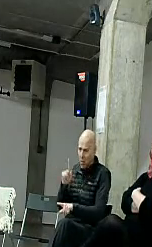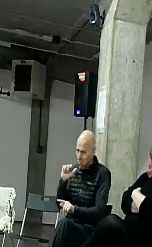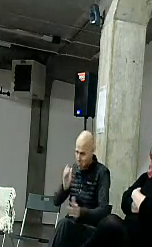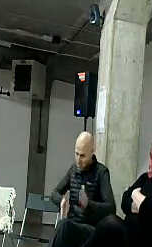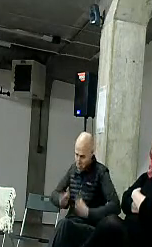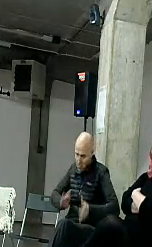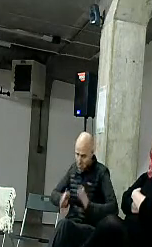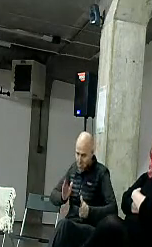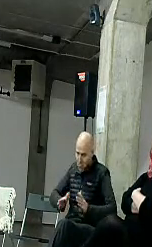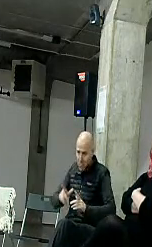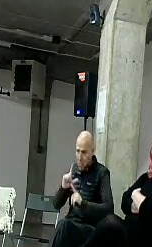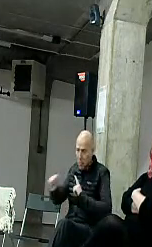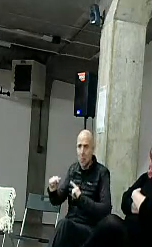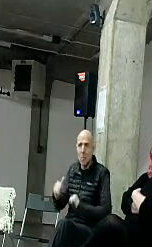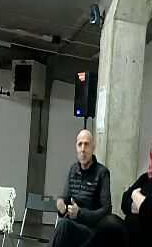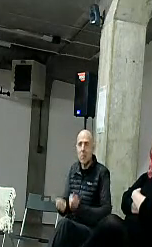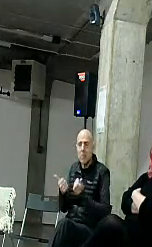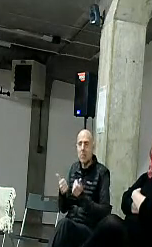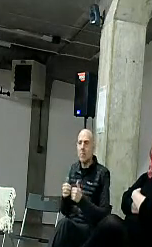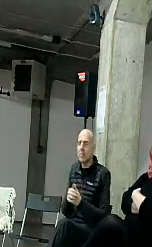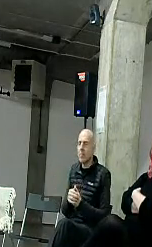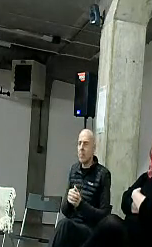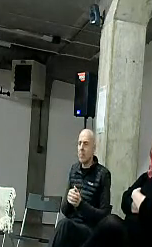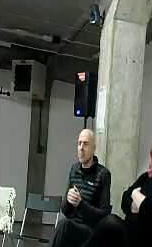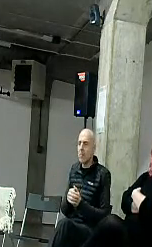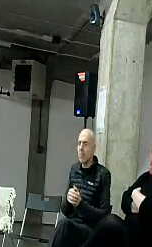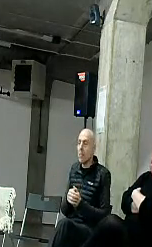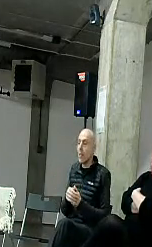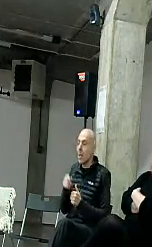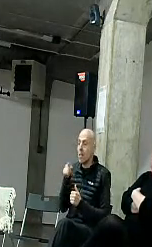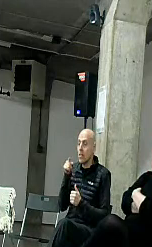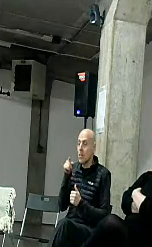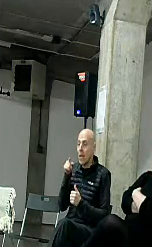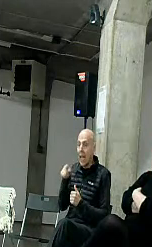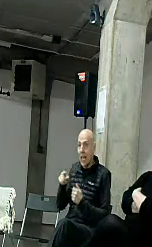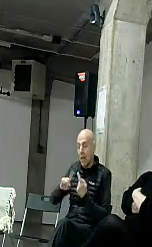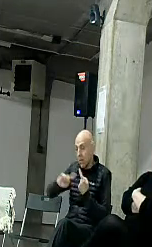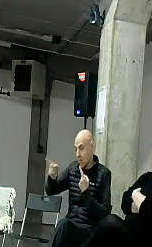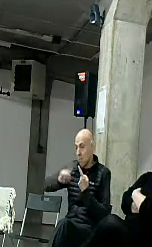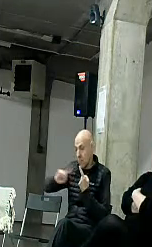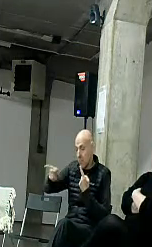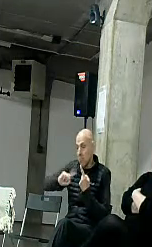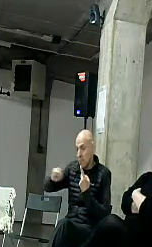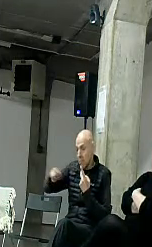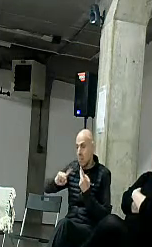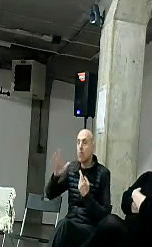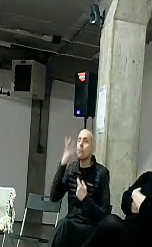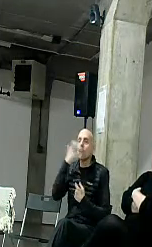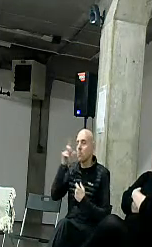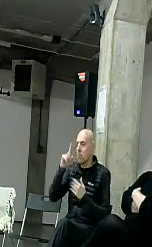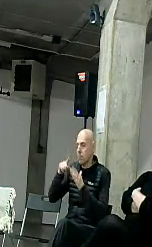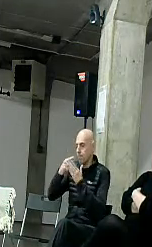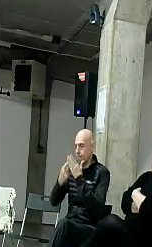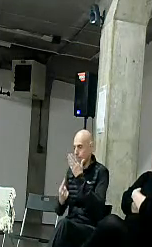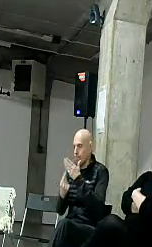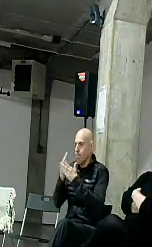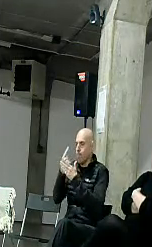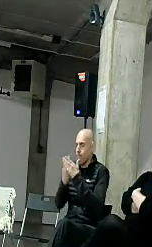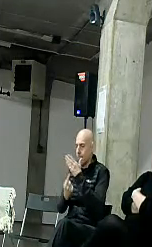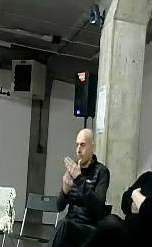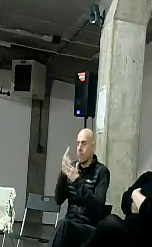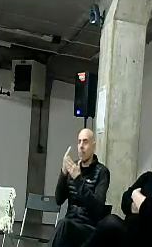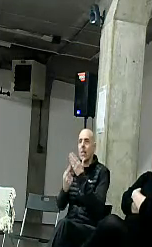runner. And yeah, he came up and down 6 times, but he did a thing that's called a